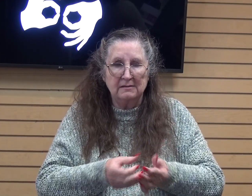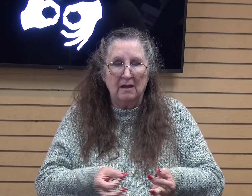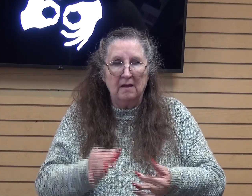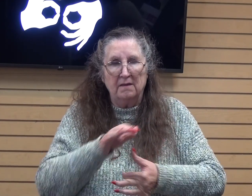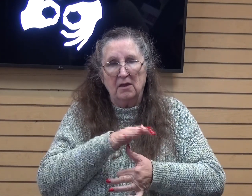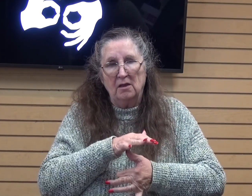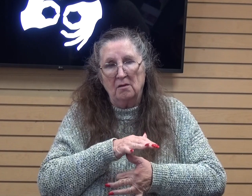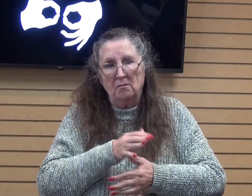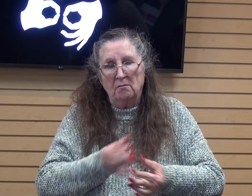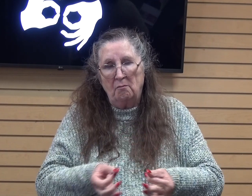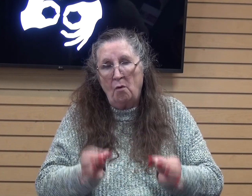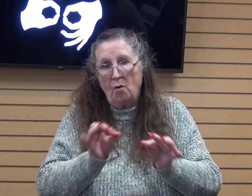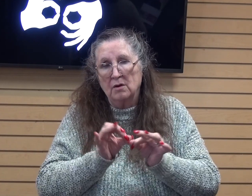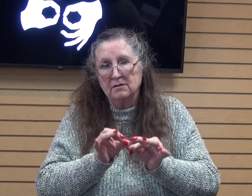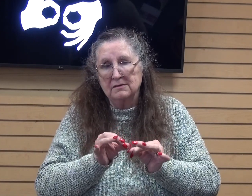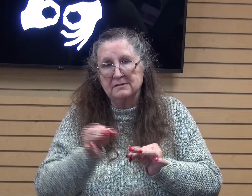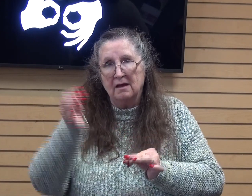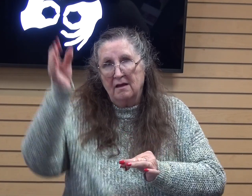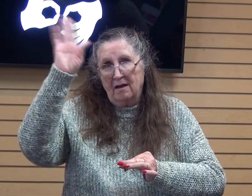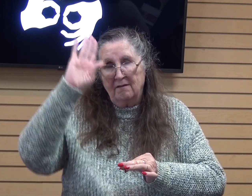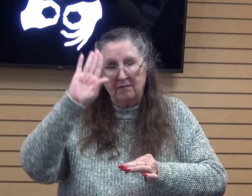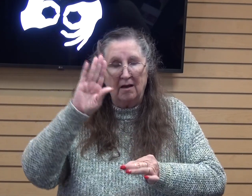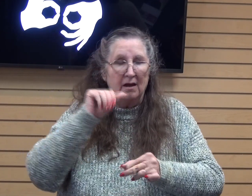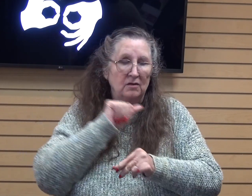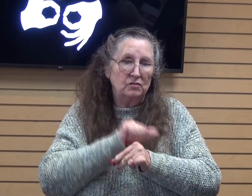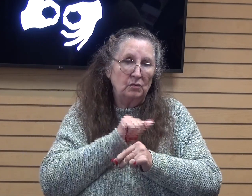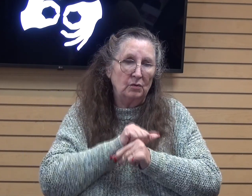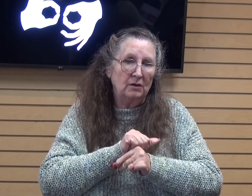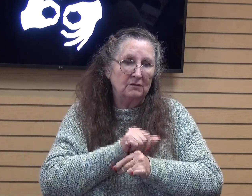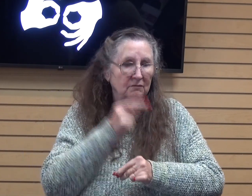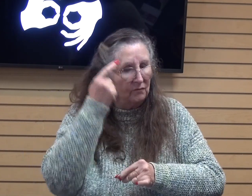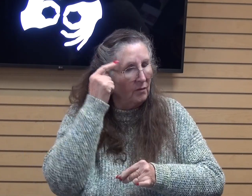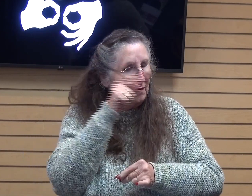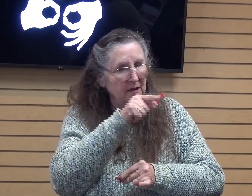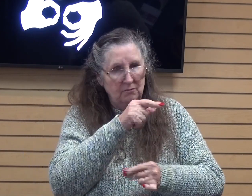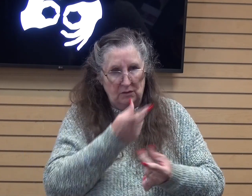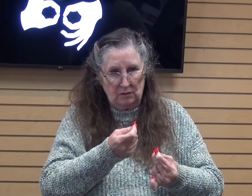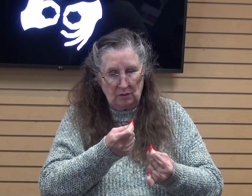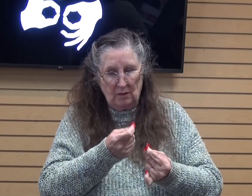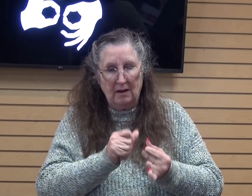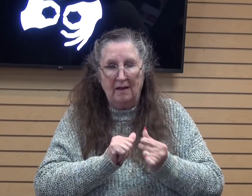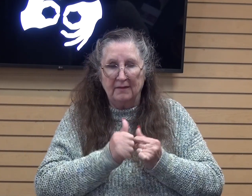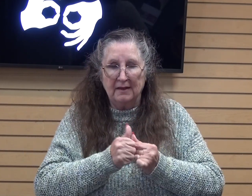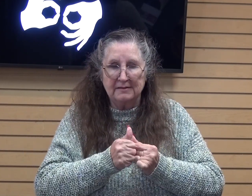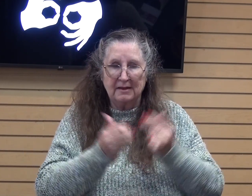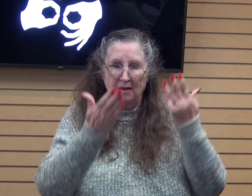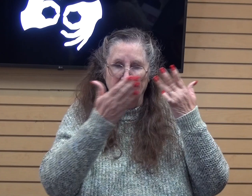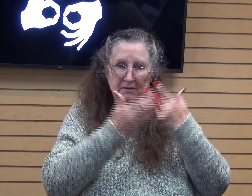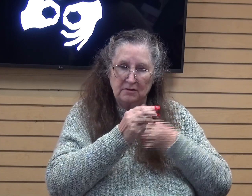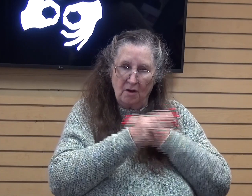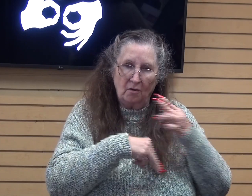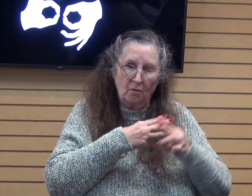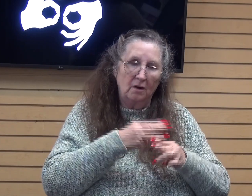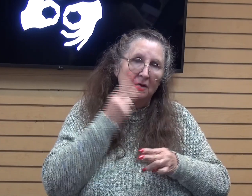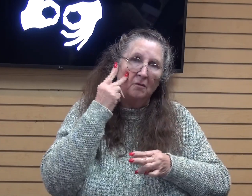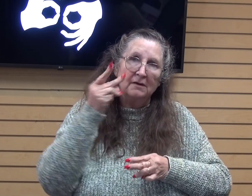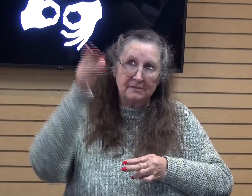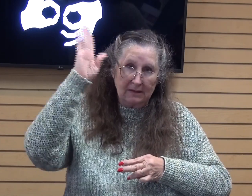because it is how those in the darkness will see the light of God. So why are the disciples' lives related to